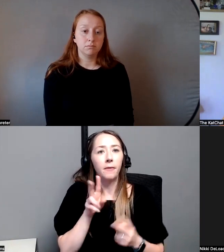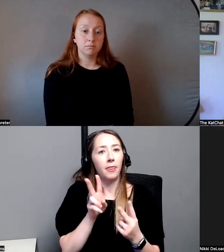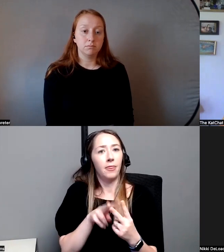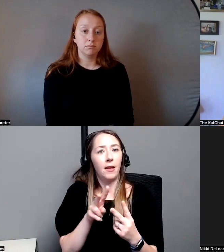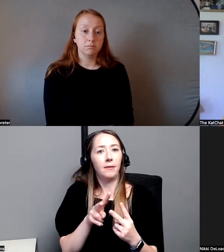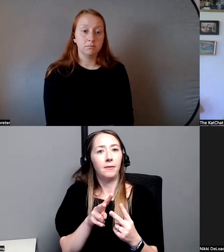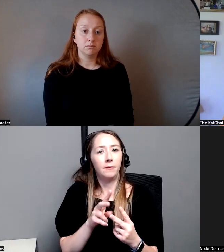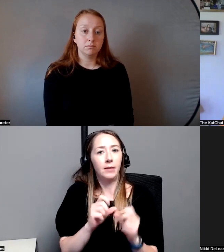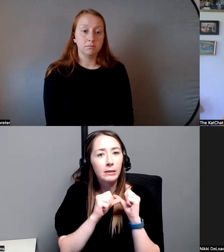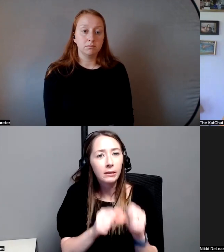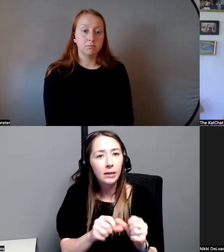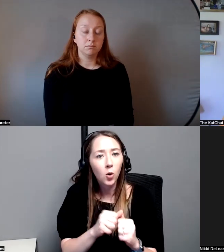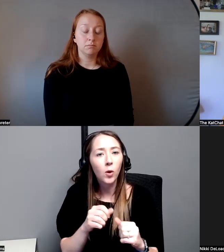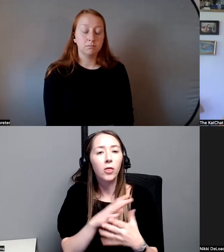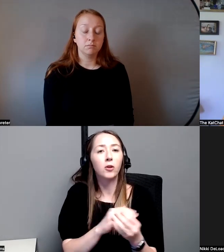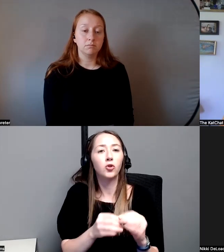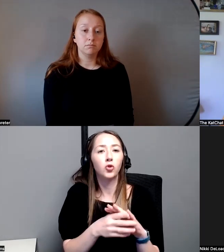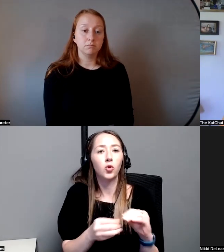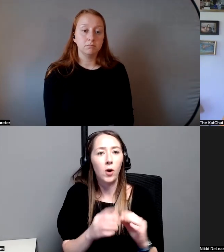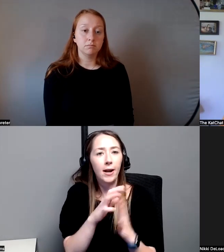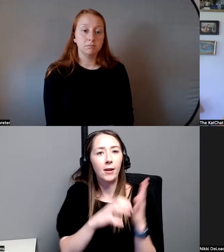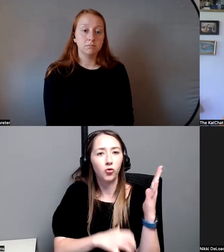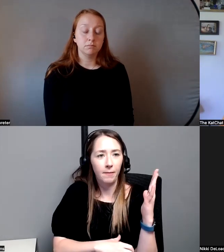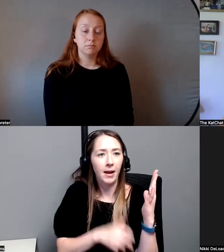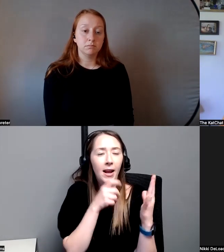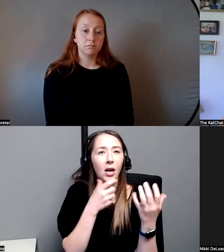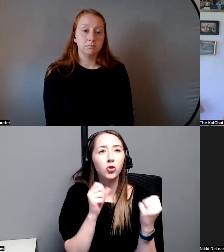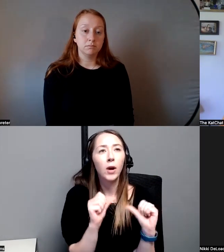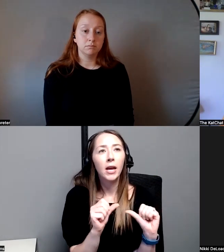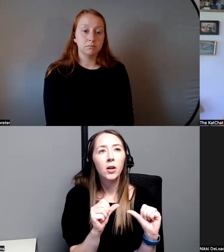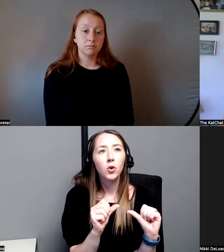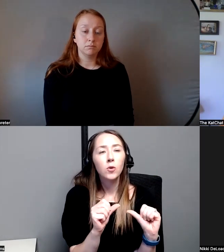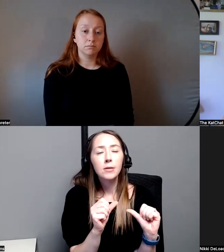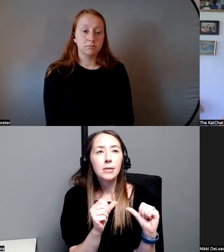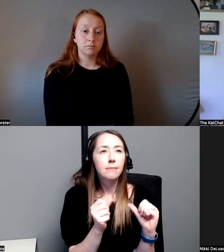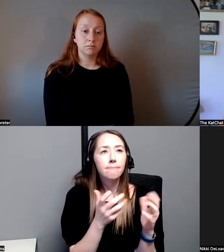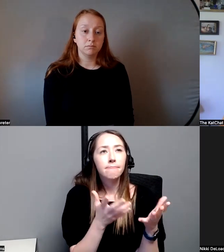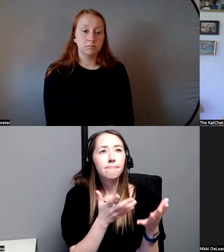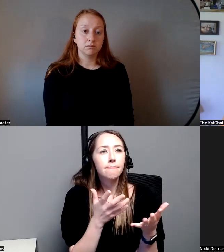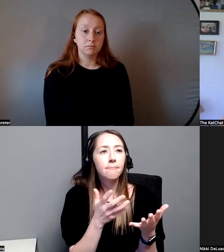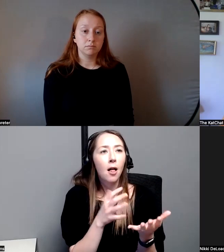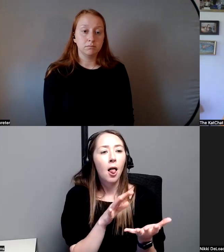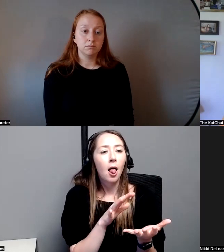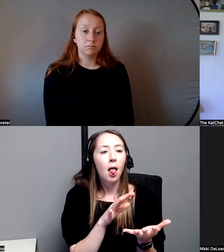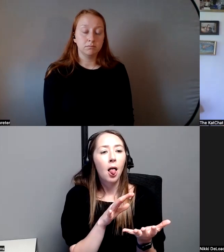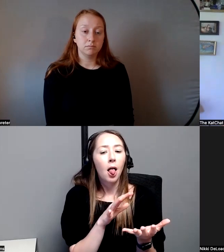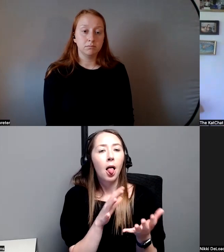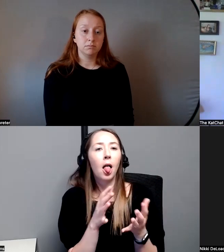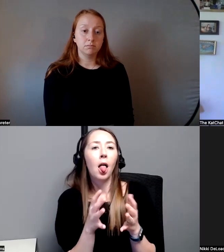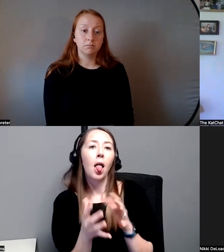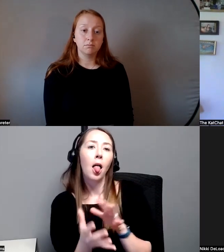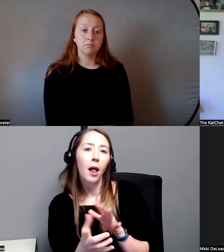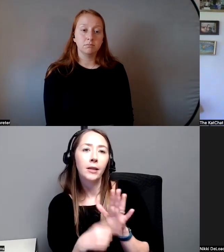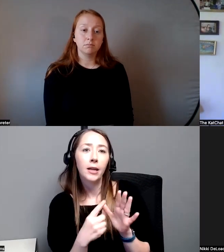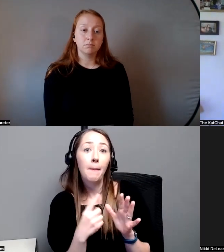that storyline and not trying to, you know, back in the day,